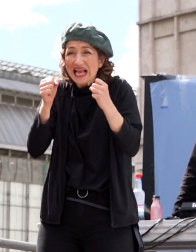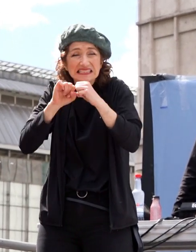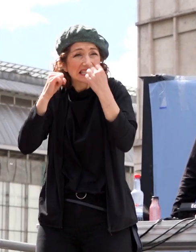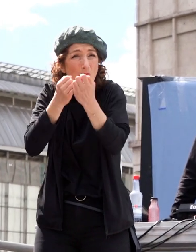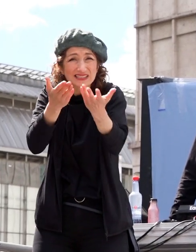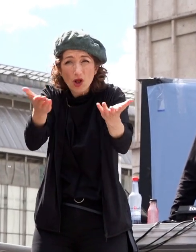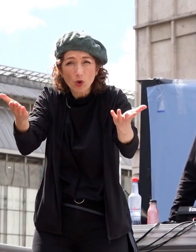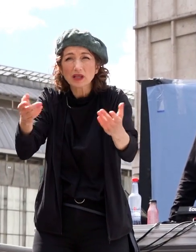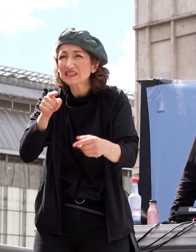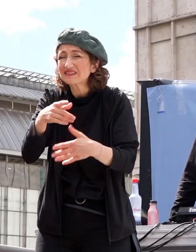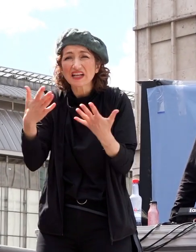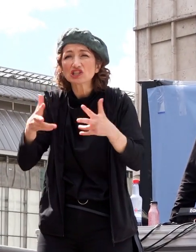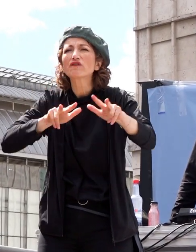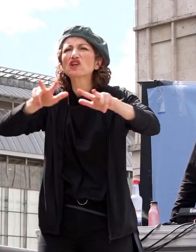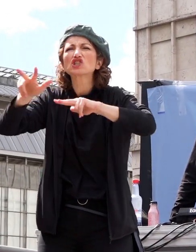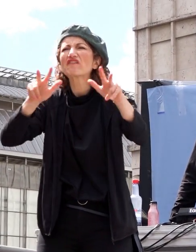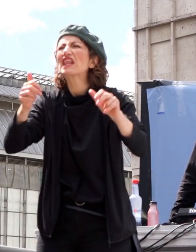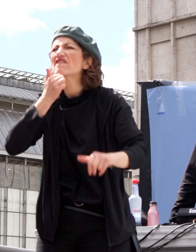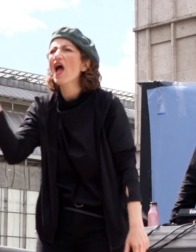violence.